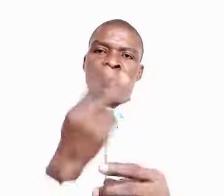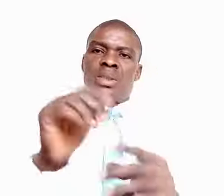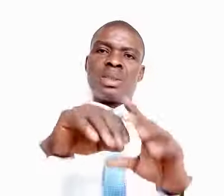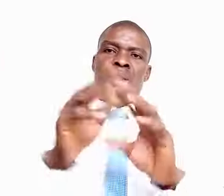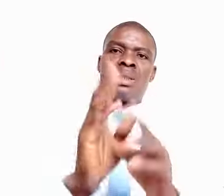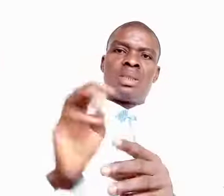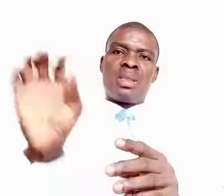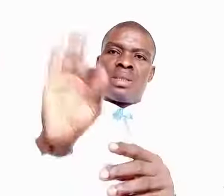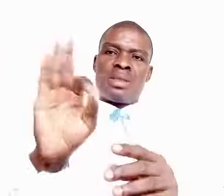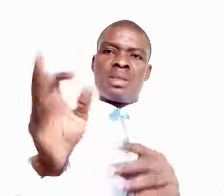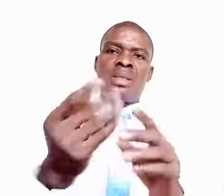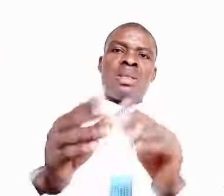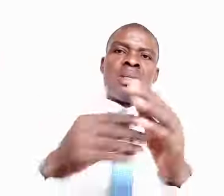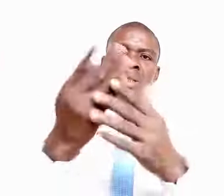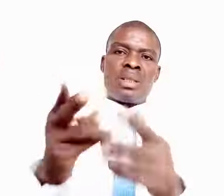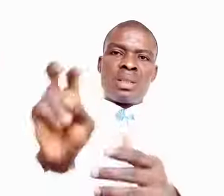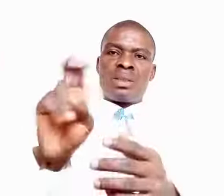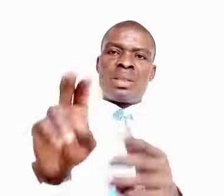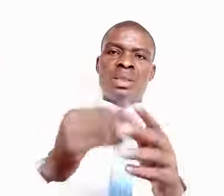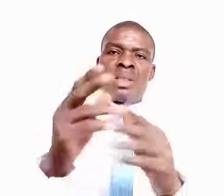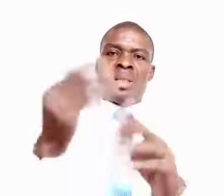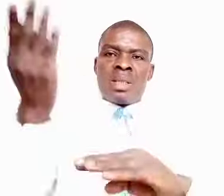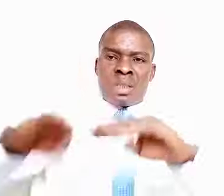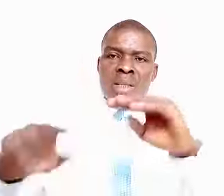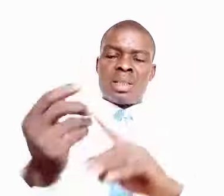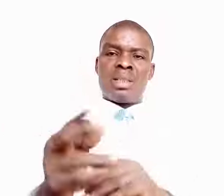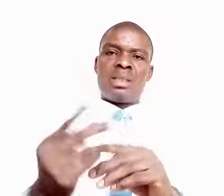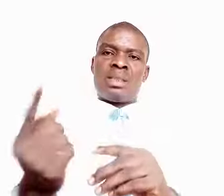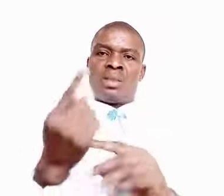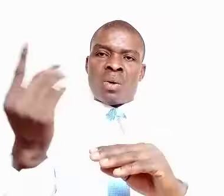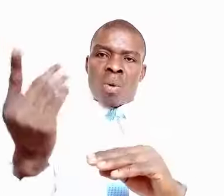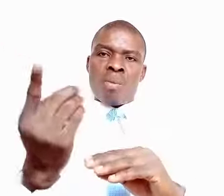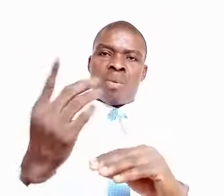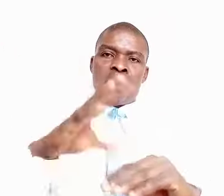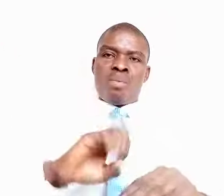more like a natural speech than like a formal poetry.